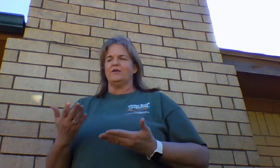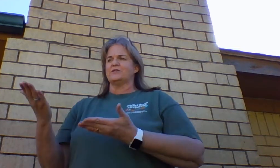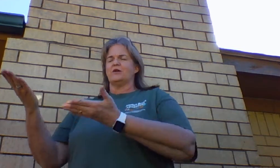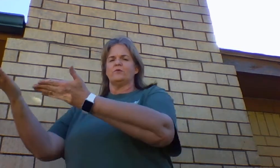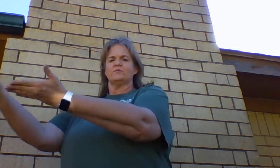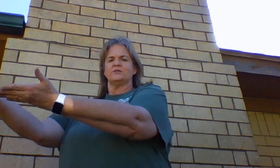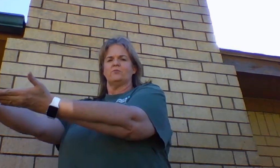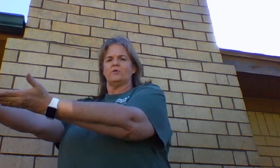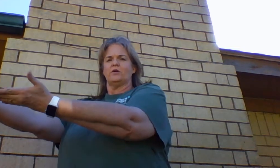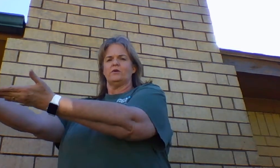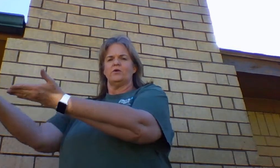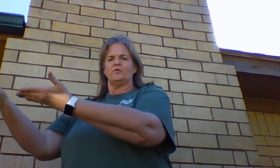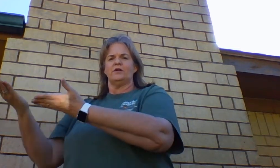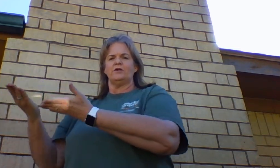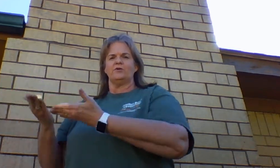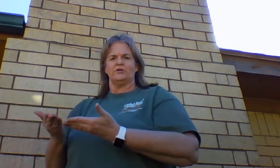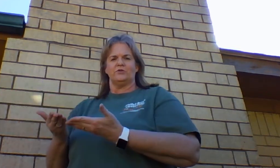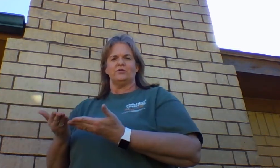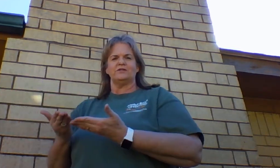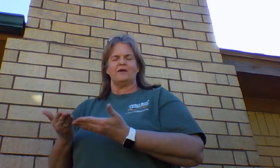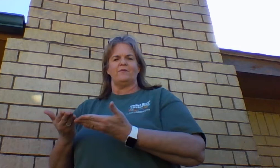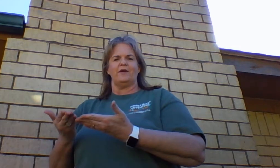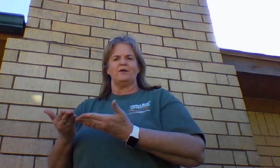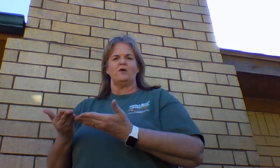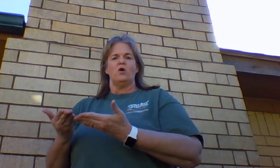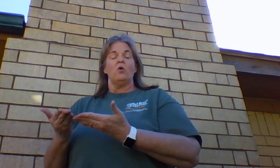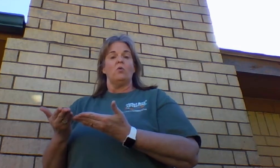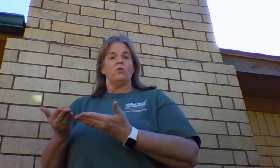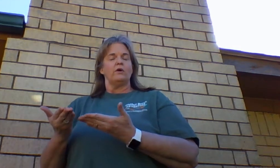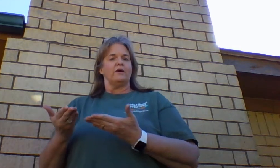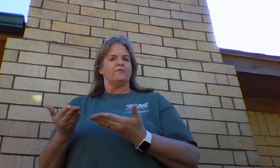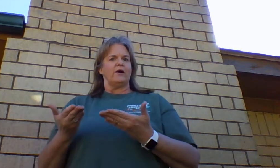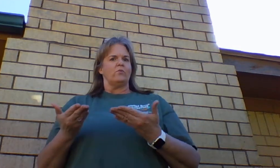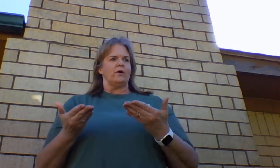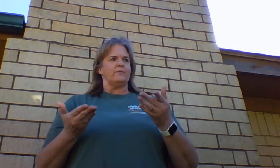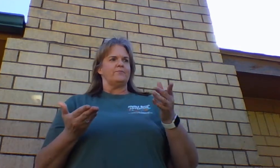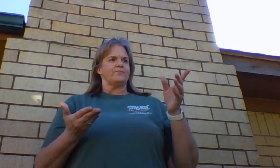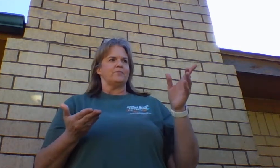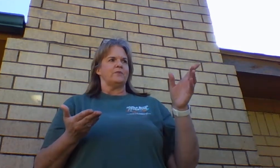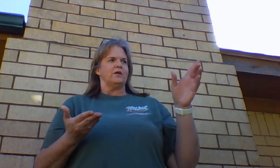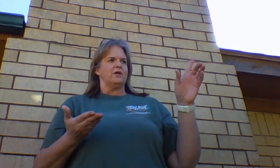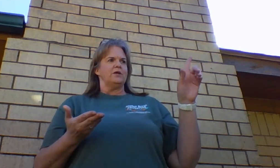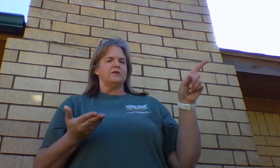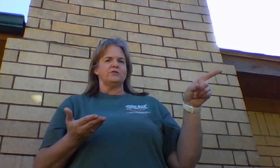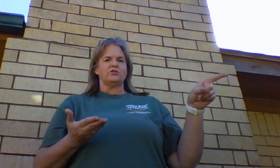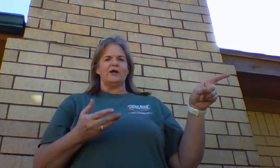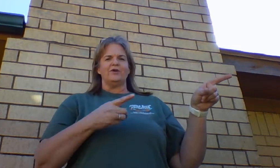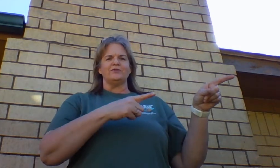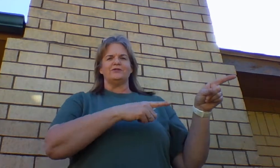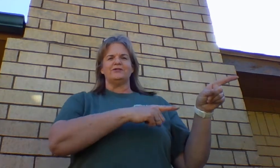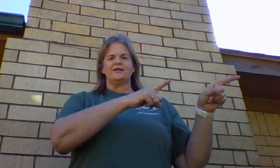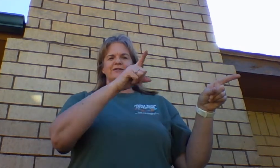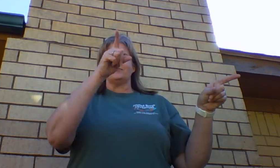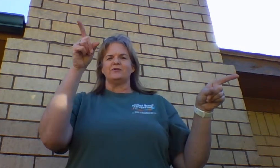coming from somewhere over here, you can do the same thing. Or if I want this child to take something to